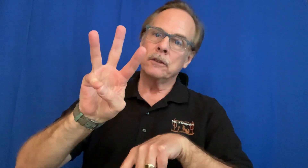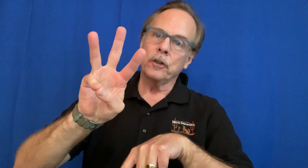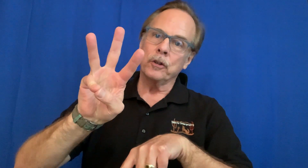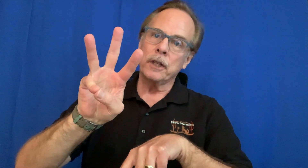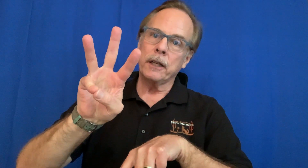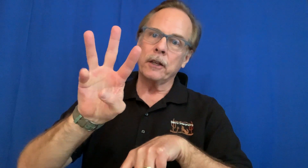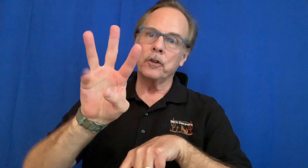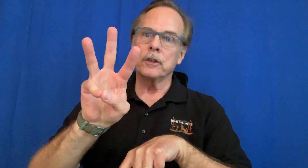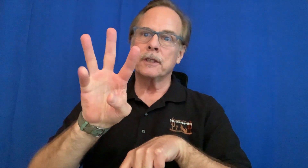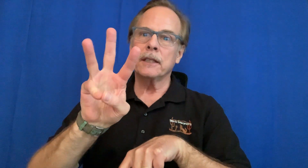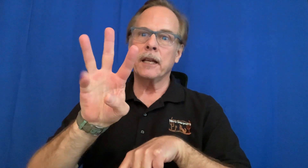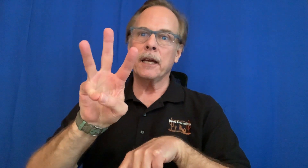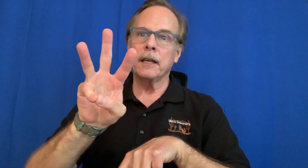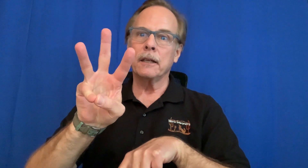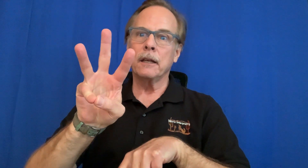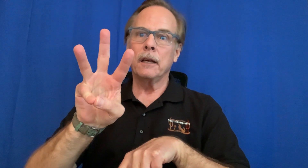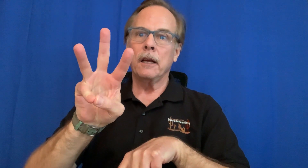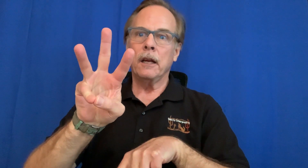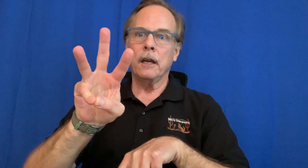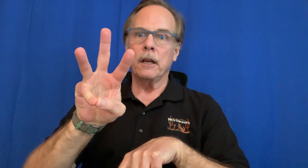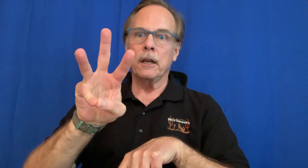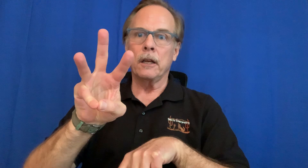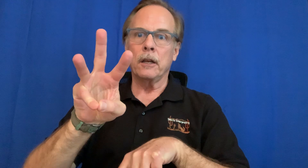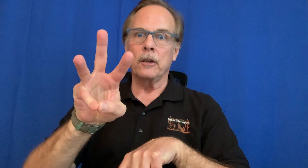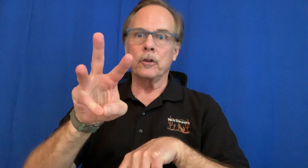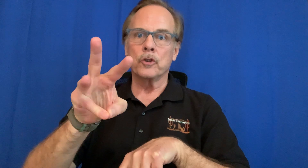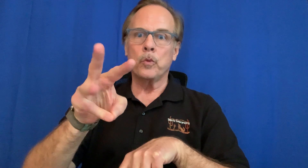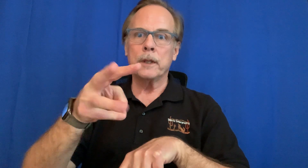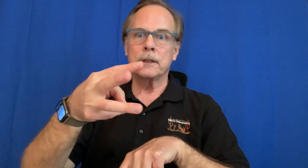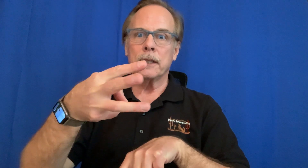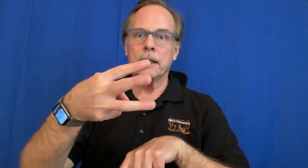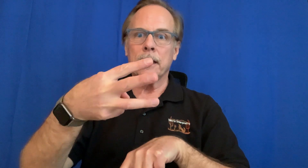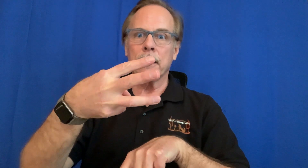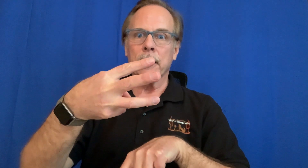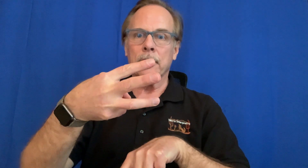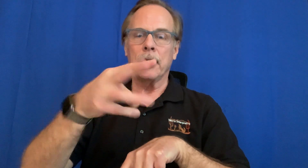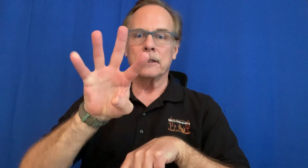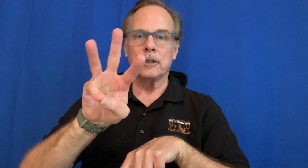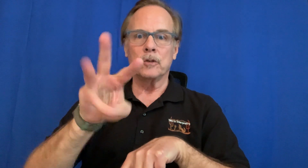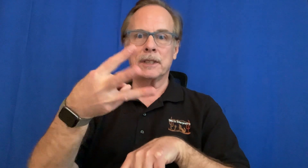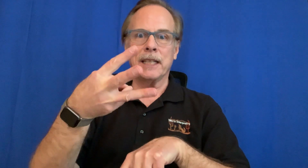you're taking your 6th hand and you're twisting it out like that. So 6th.